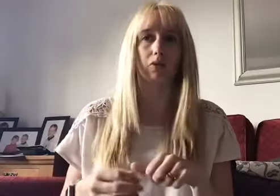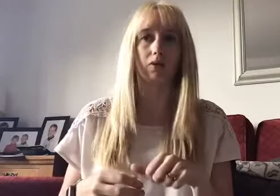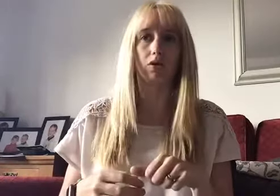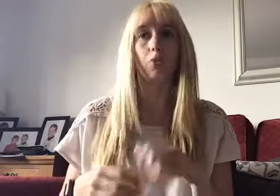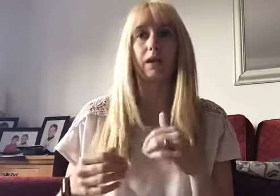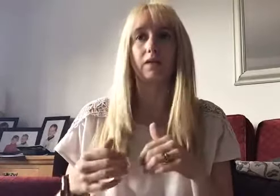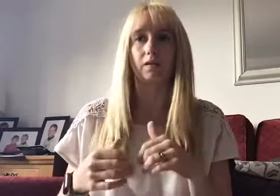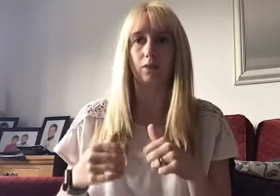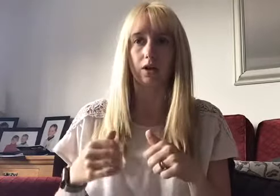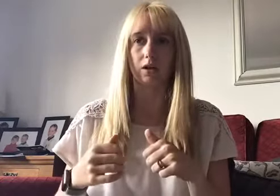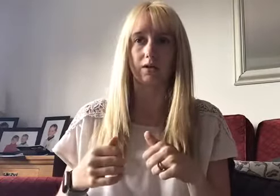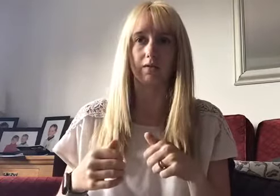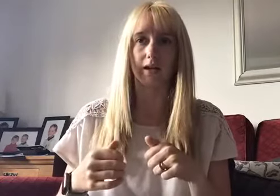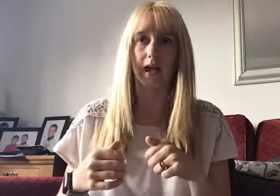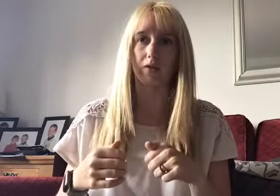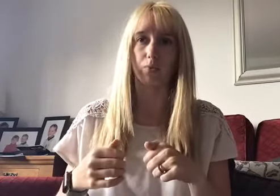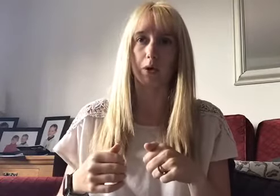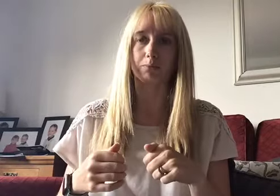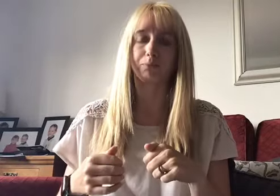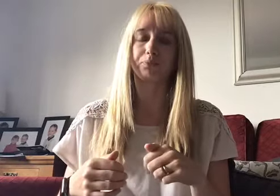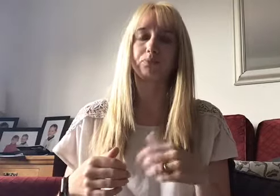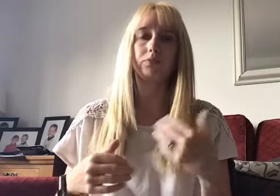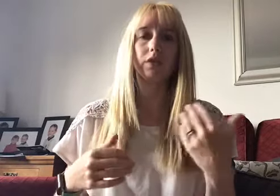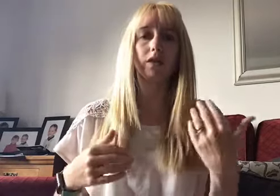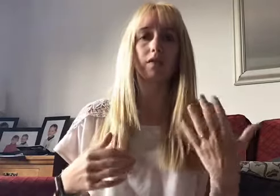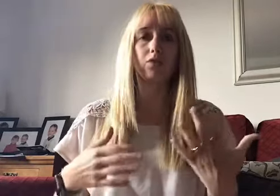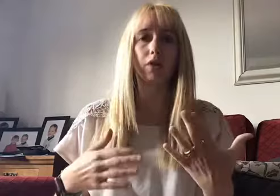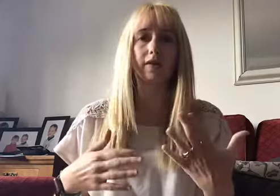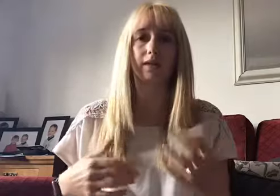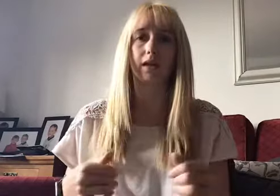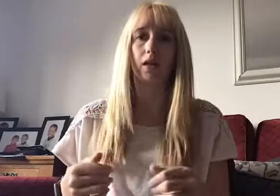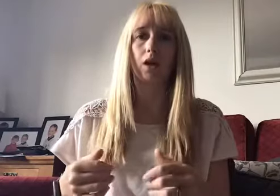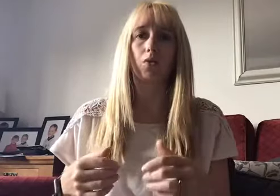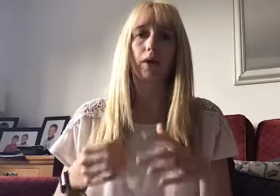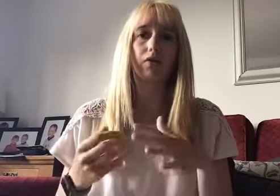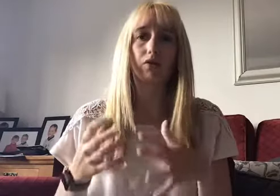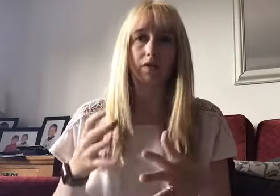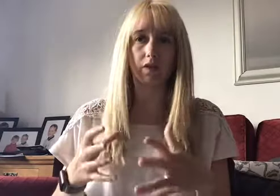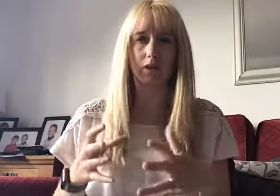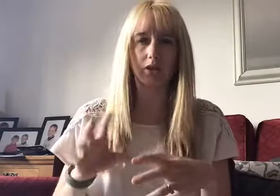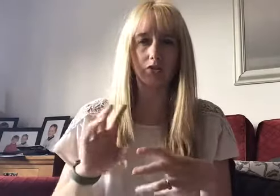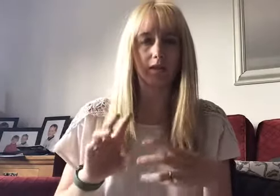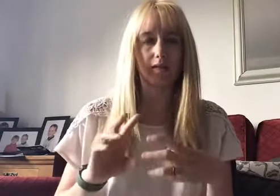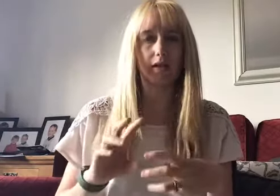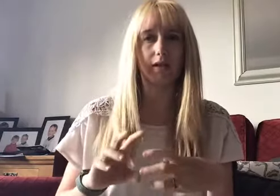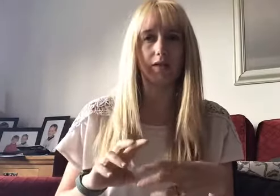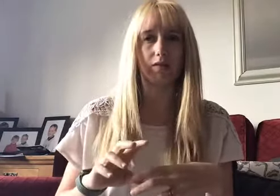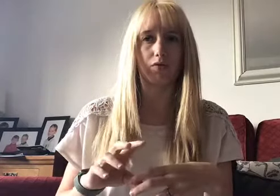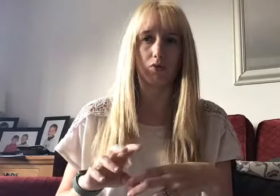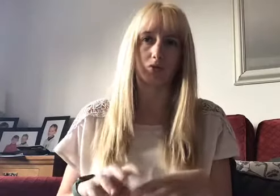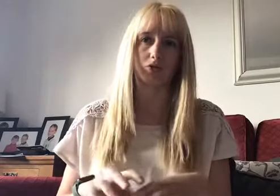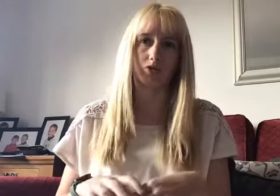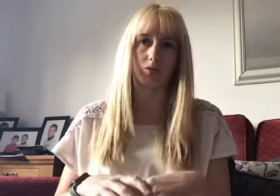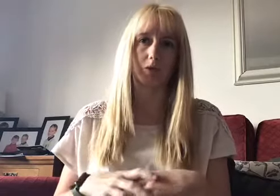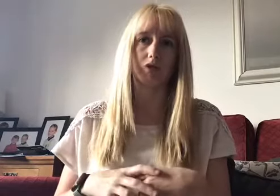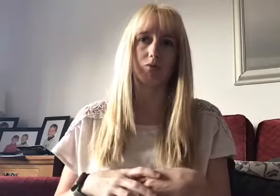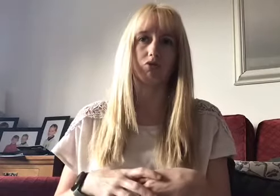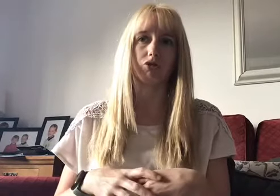the hobbies that we're going to learn today as well. So firstly, whenever you're signing, you do it in a slightly different order than when you would do if